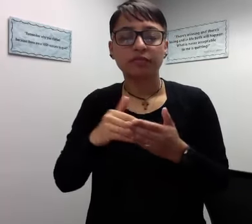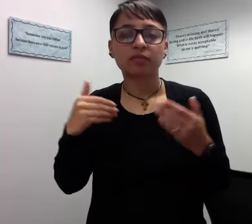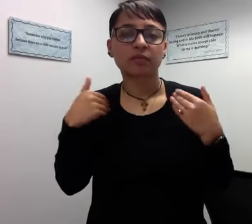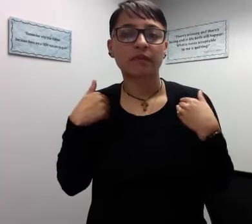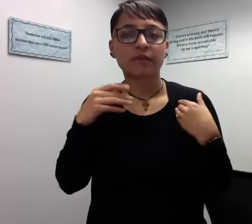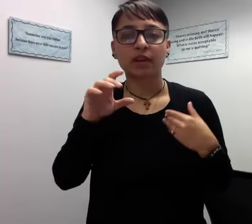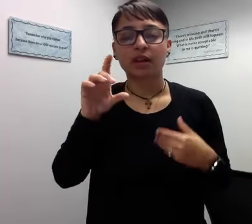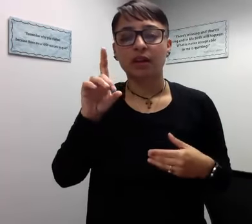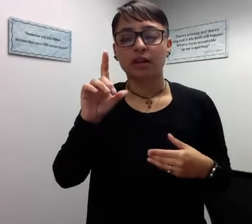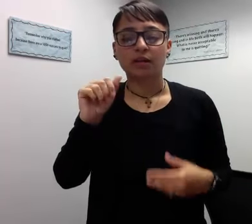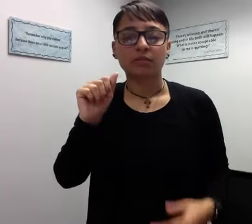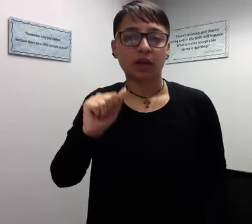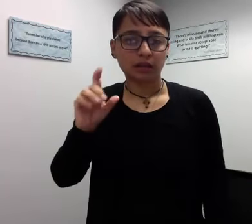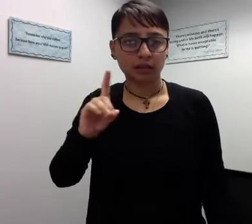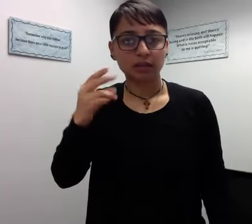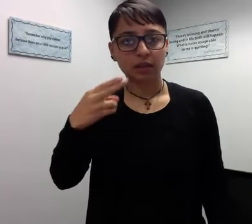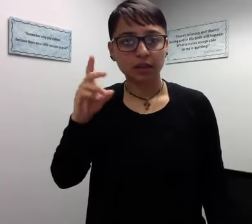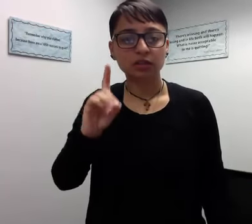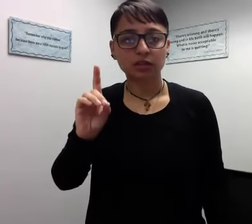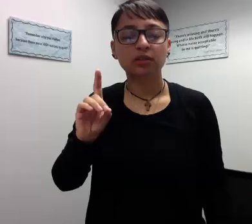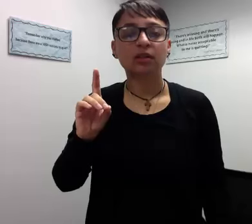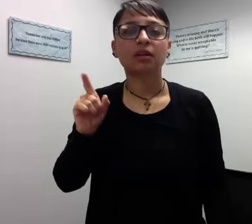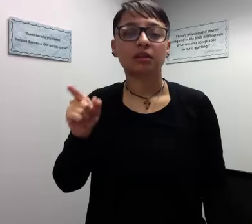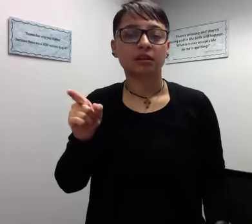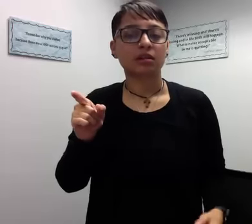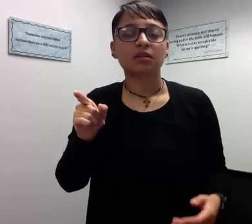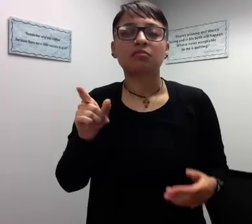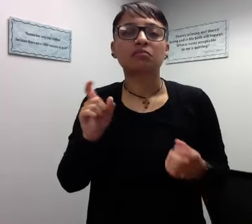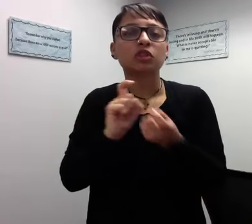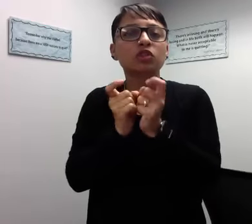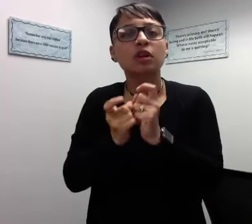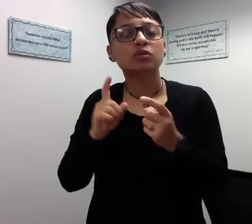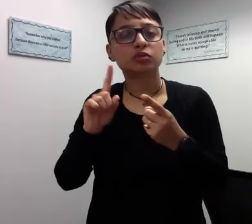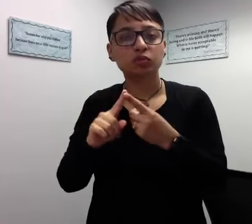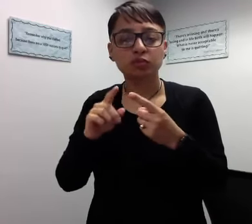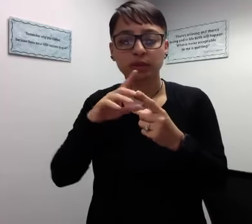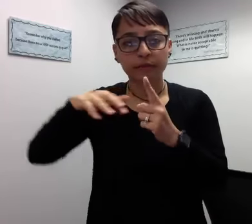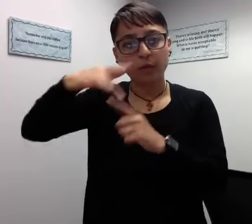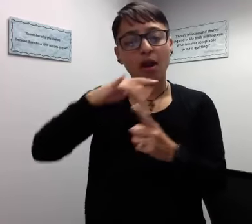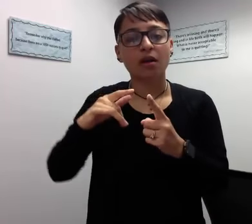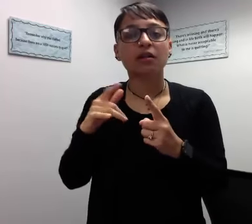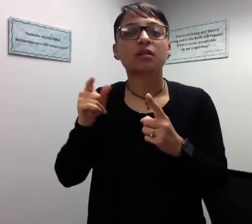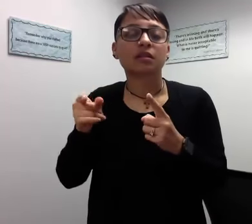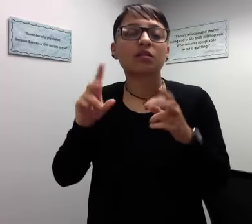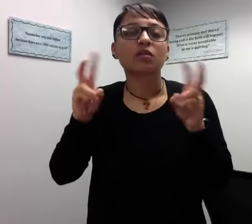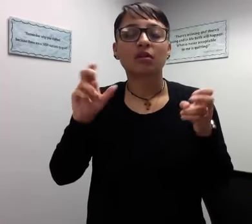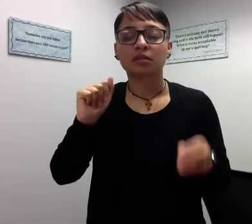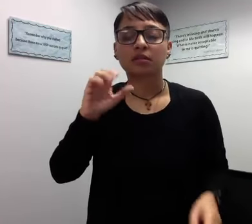what happens is just changes are made to the environment, and those changes are called accommodations. And those changes